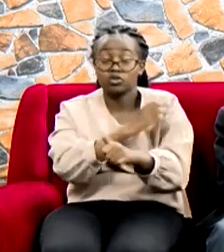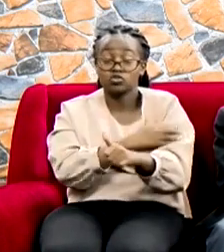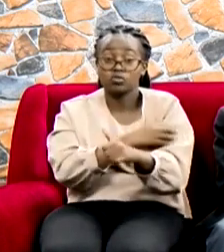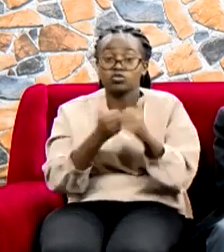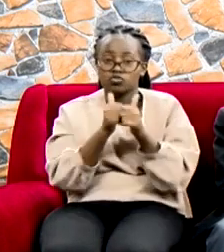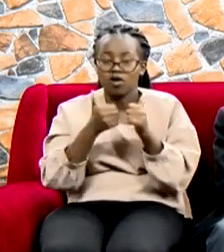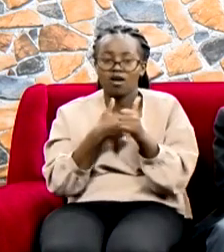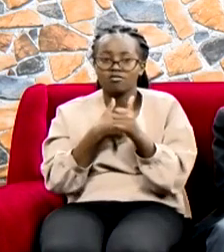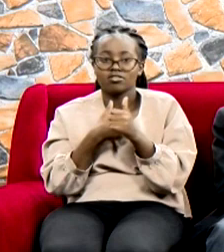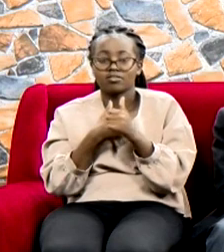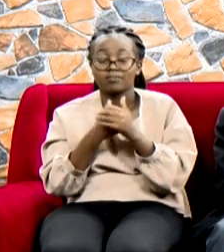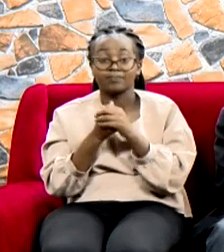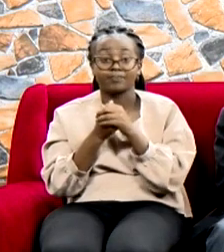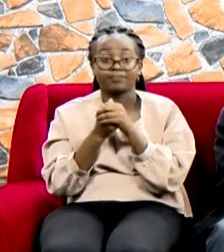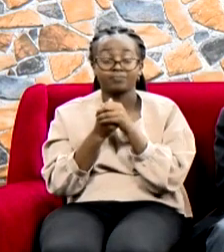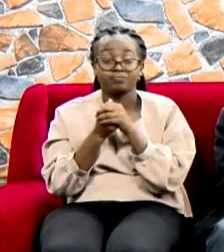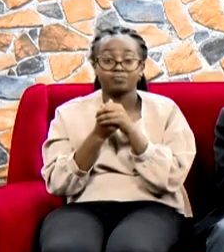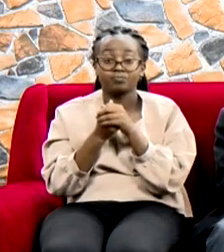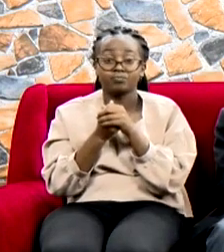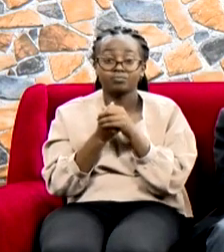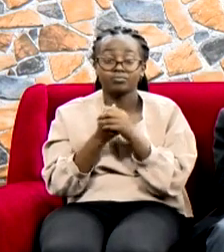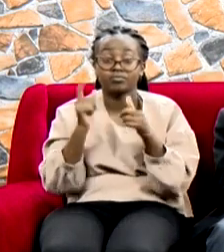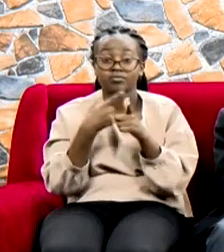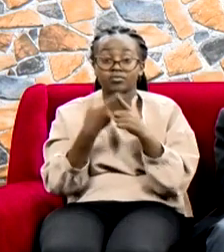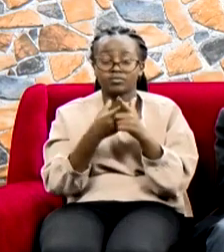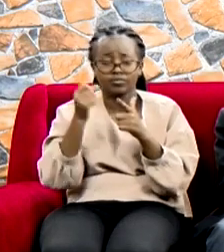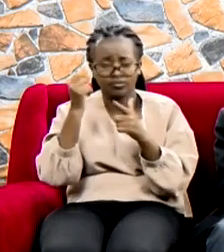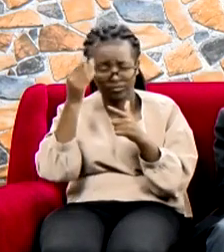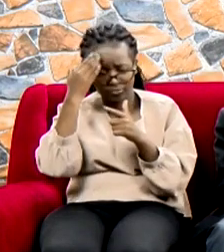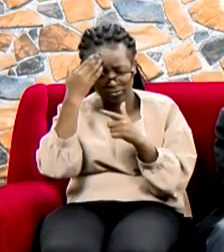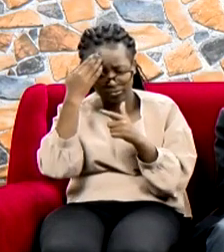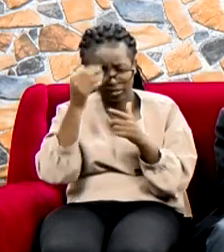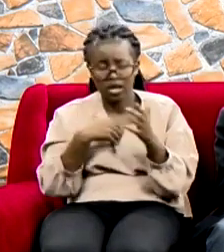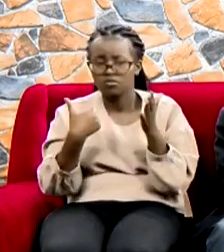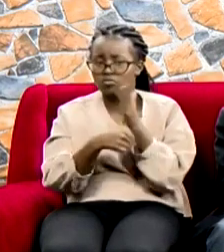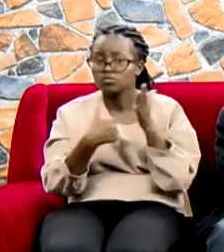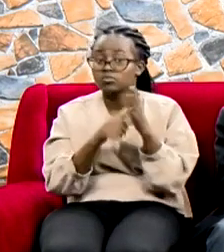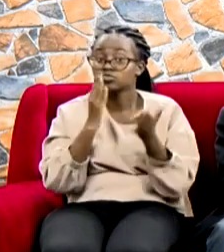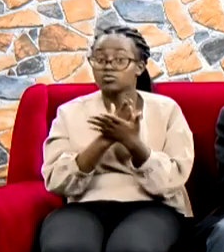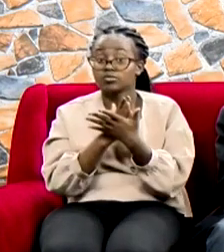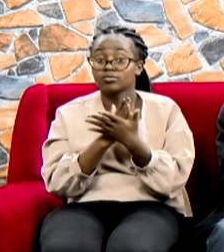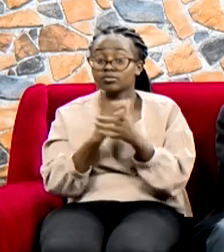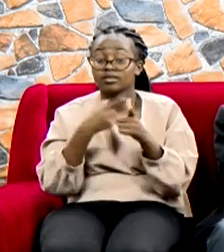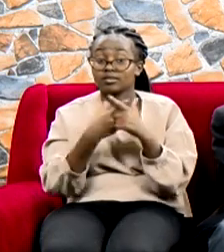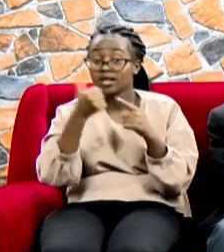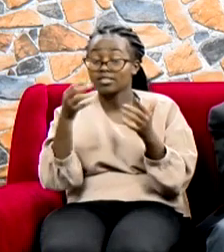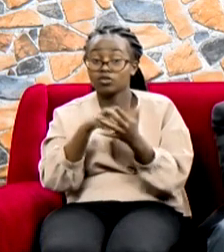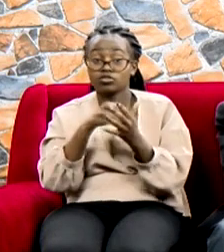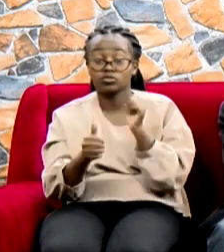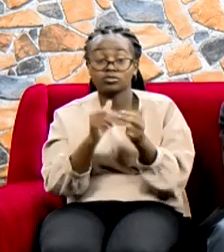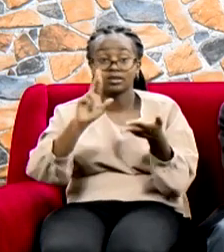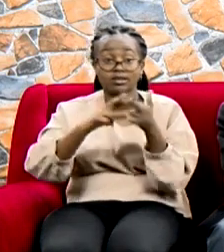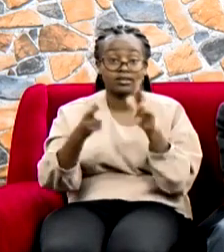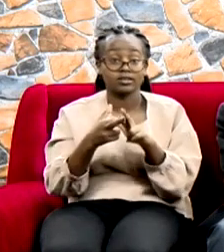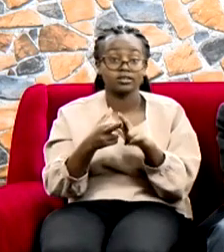dystrophy that the person has. So then you start realizing that there's a problem. But you see, there are again other conditions that are